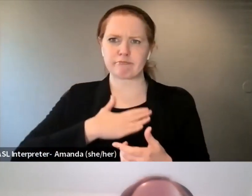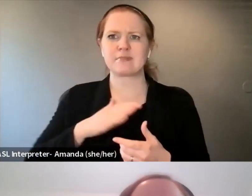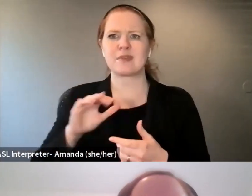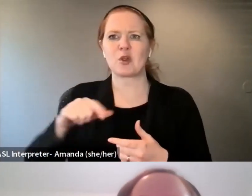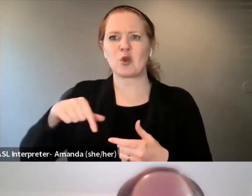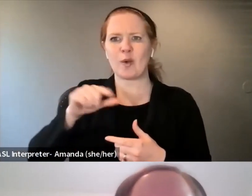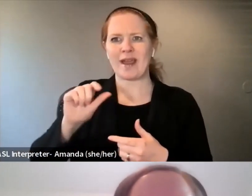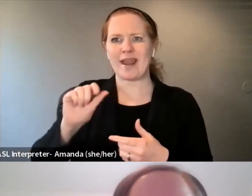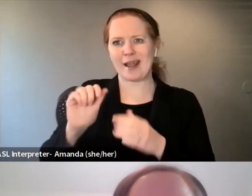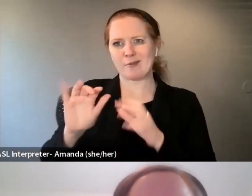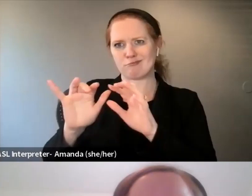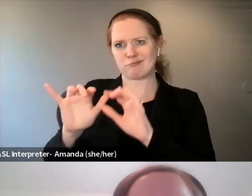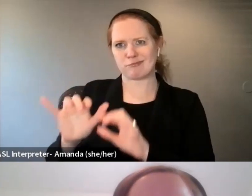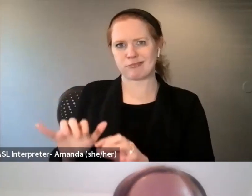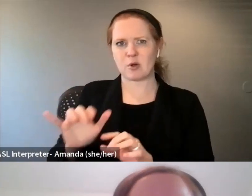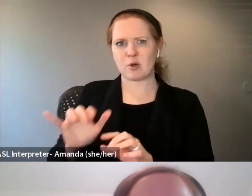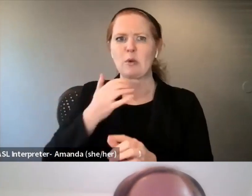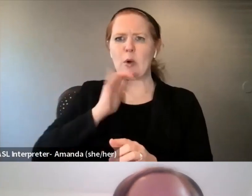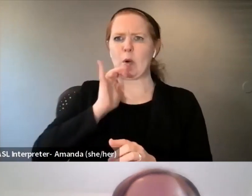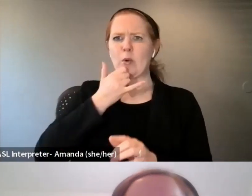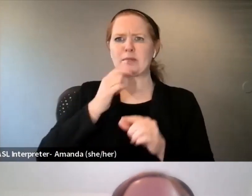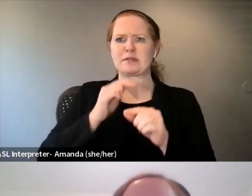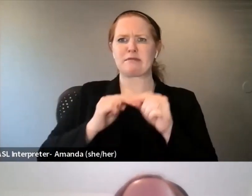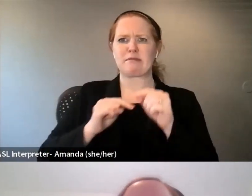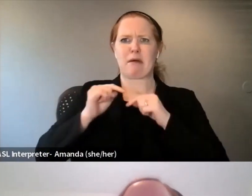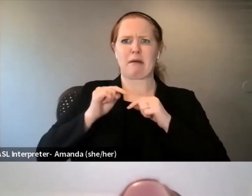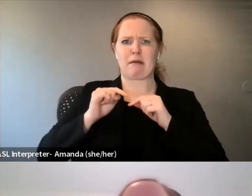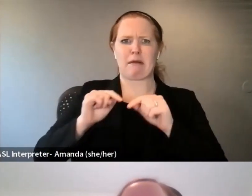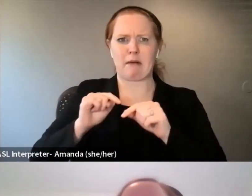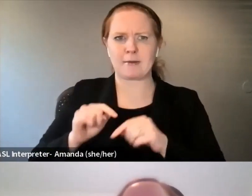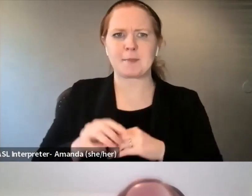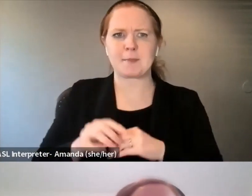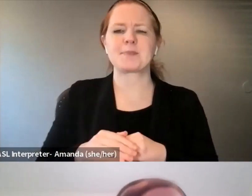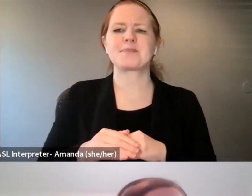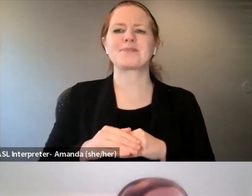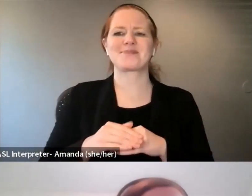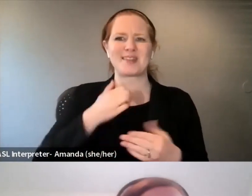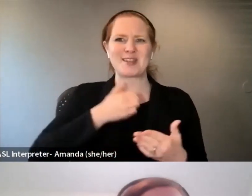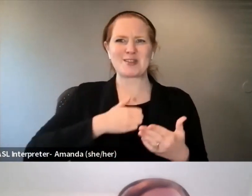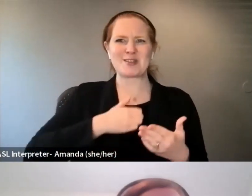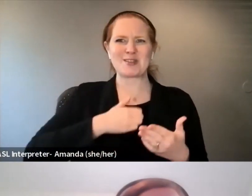portion. Oh, whoops, I went back too far. There we go. So sorry about that.